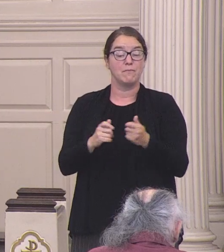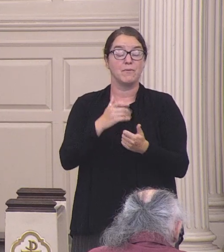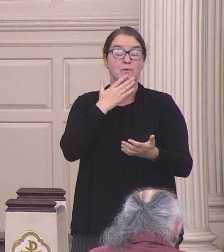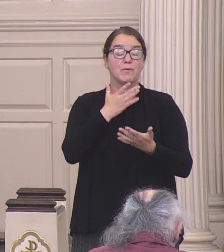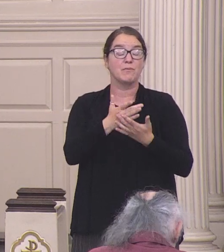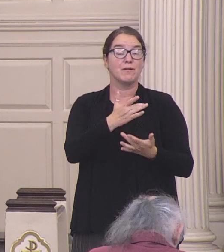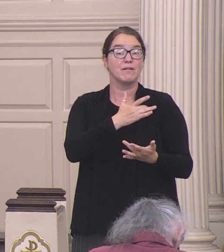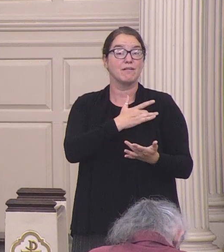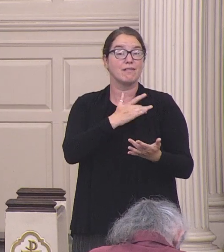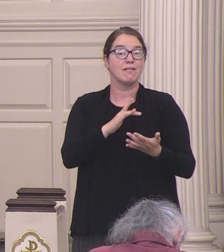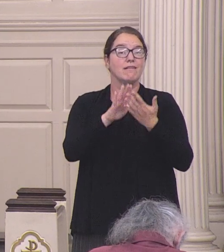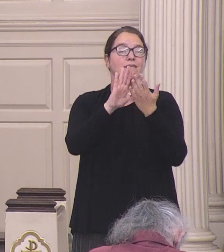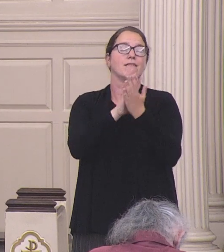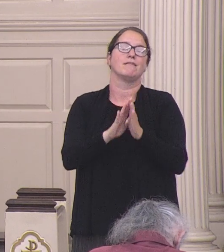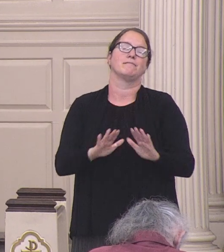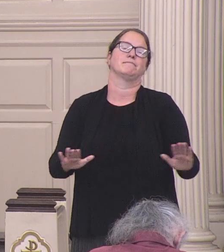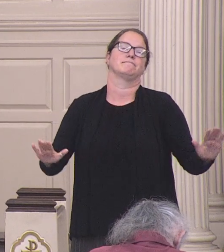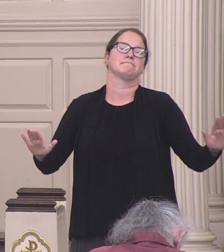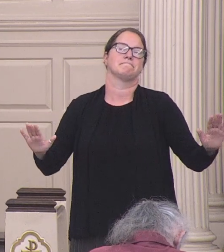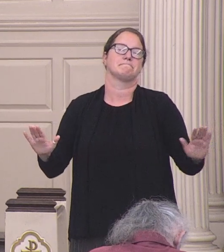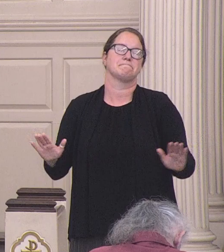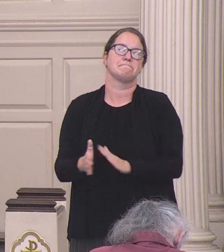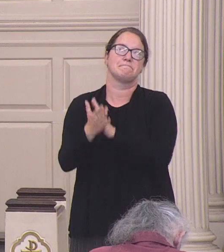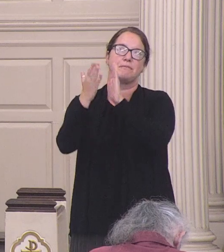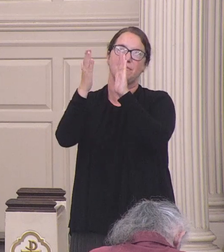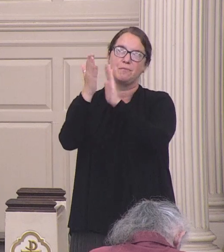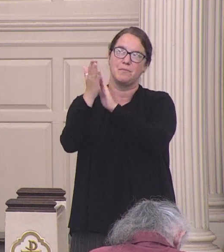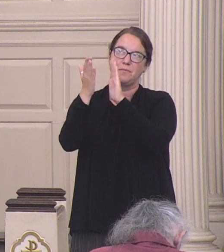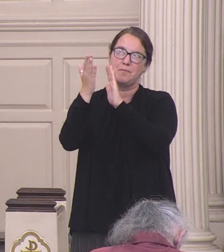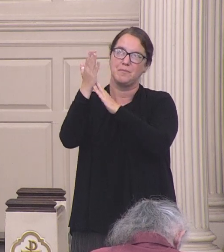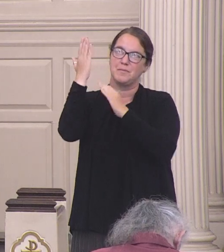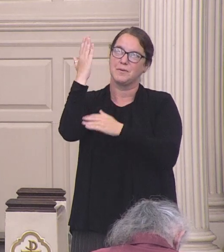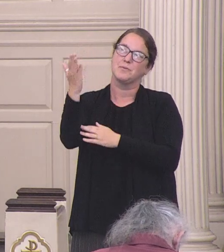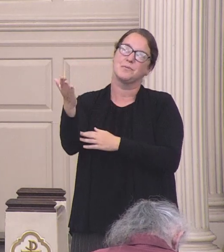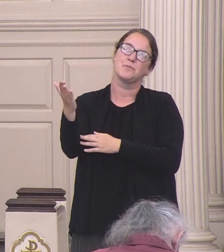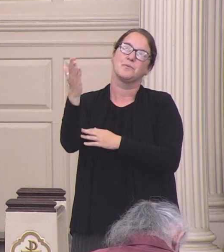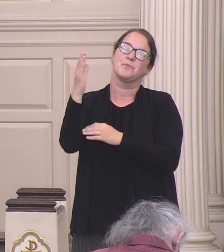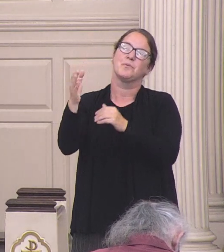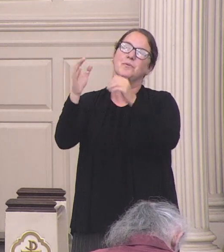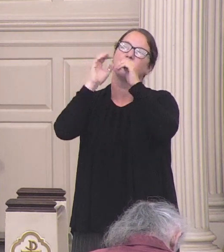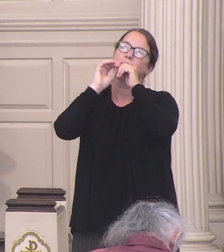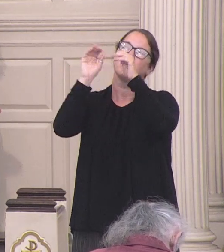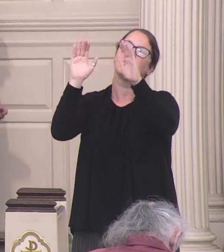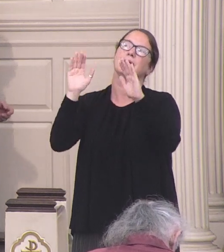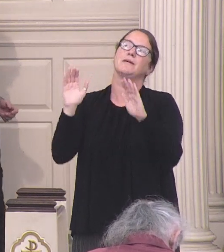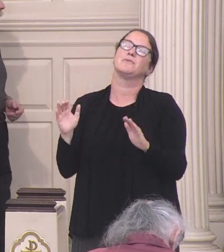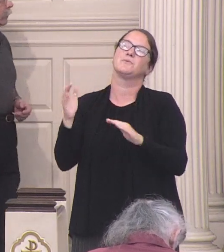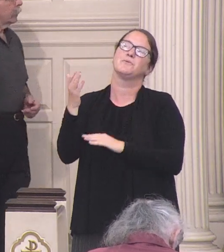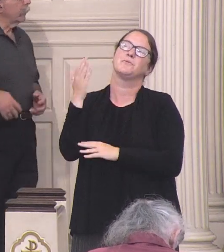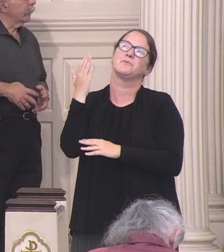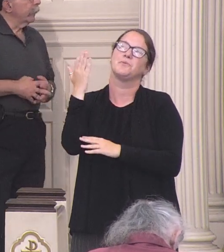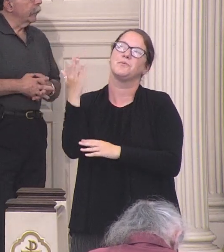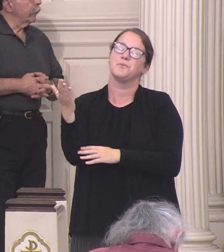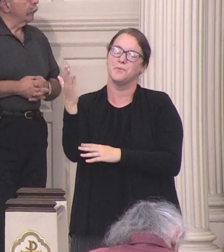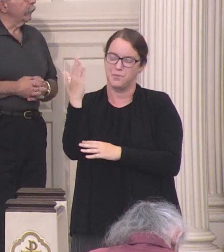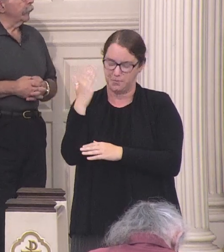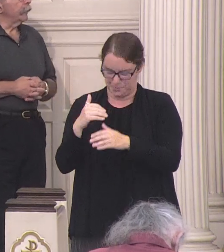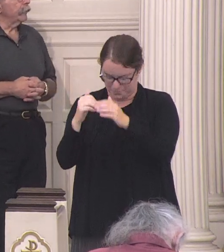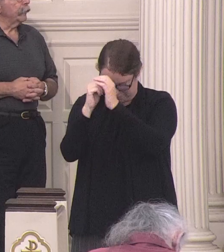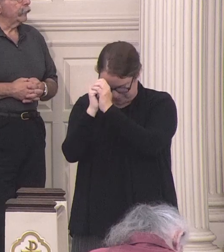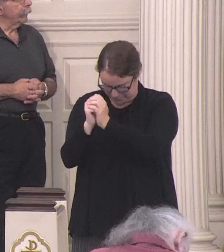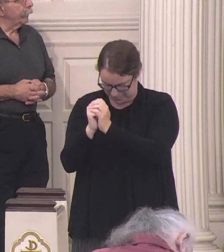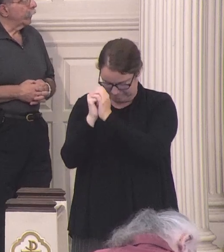of goodwill. We praise you, we bless you, we adore